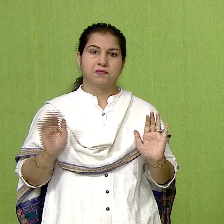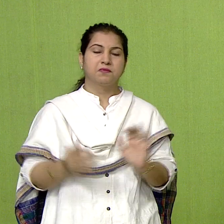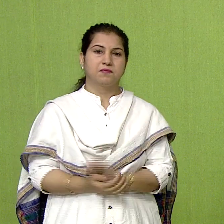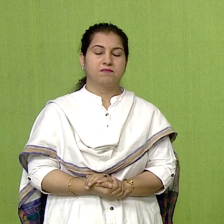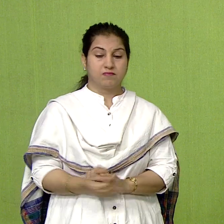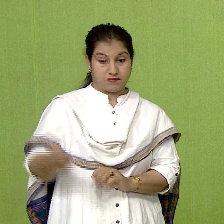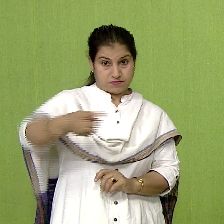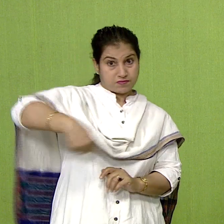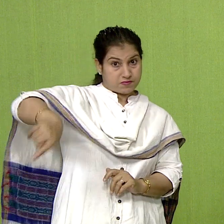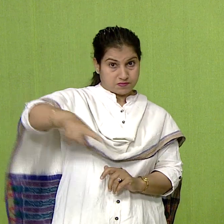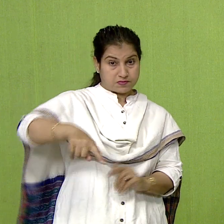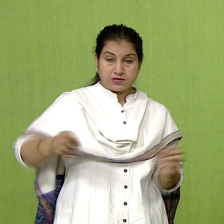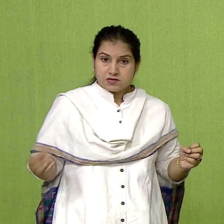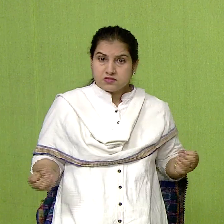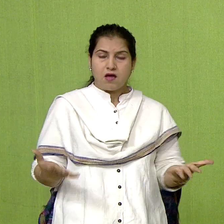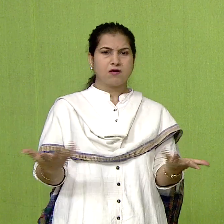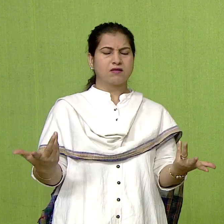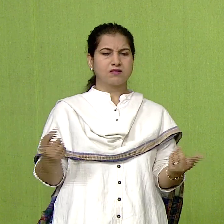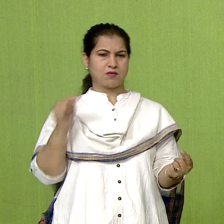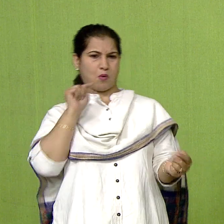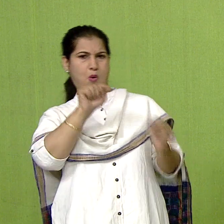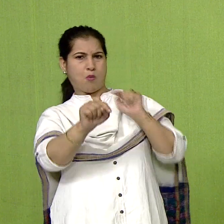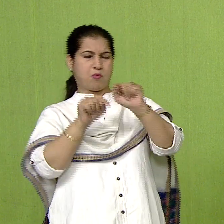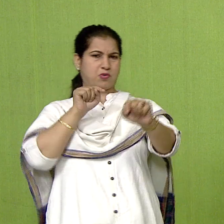They all started opposing the action of Congress.